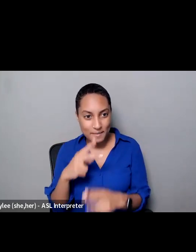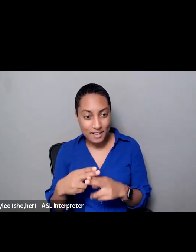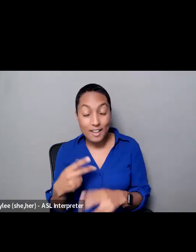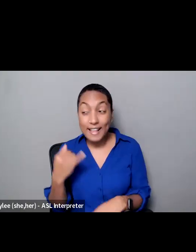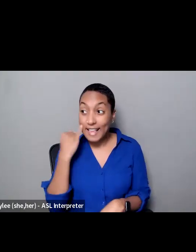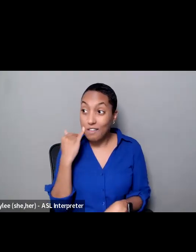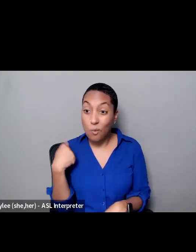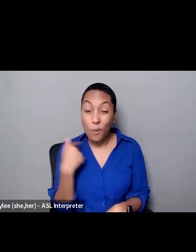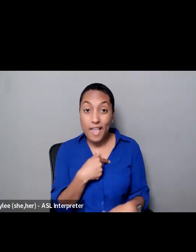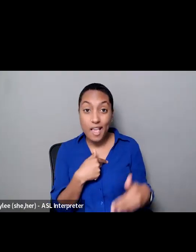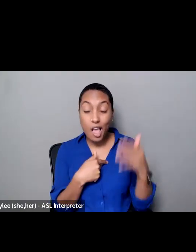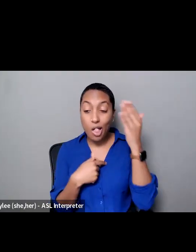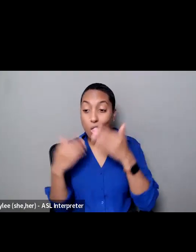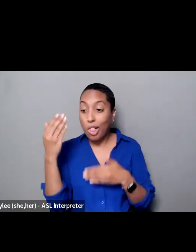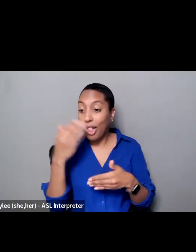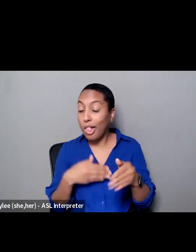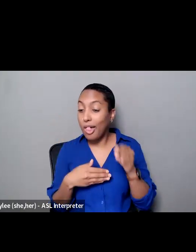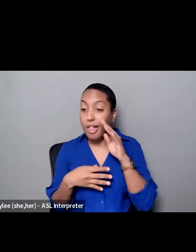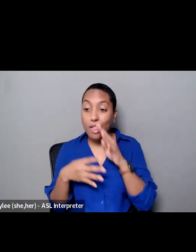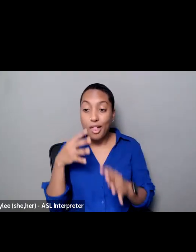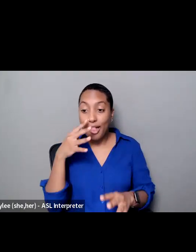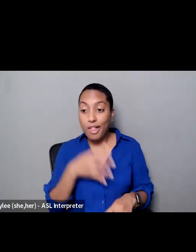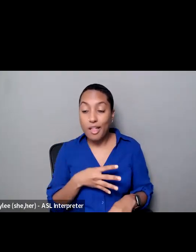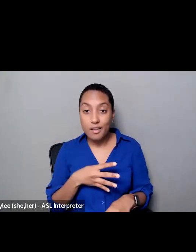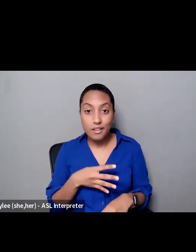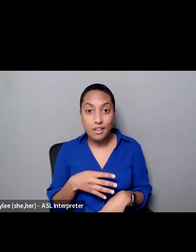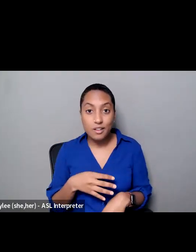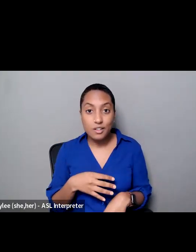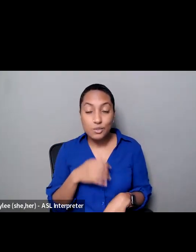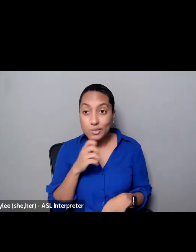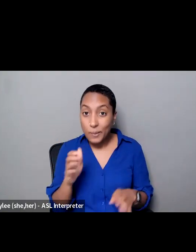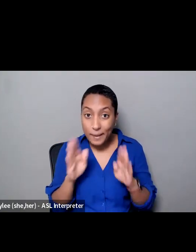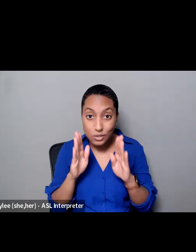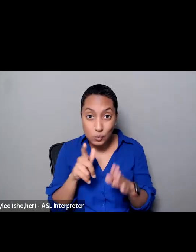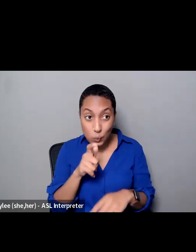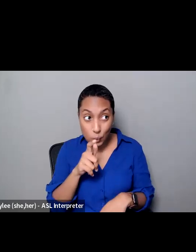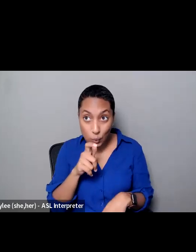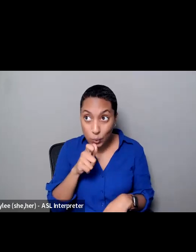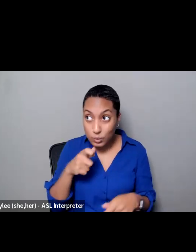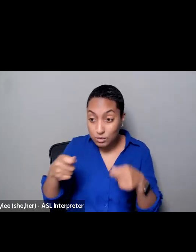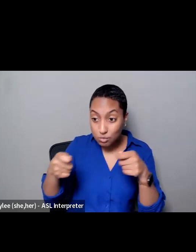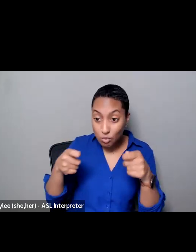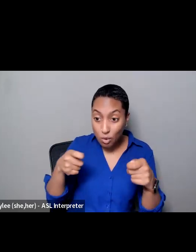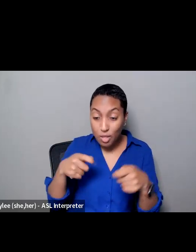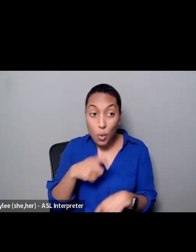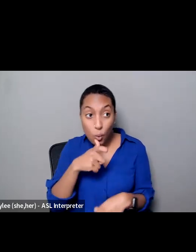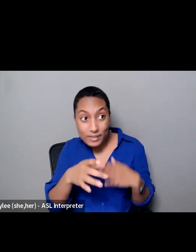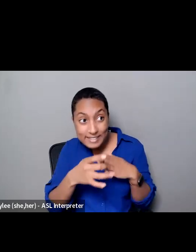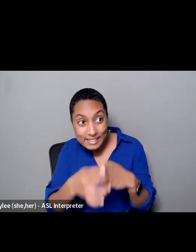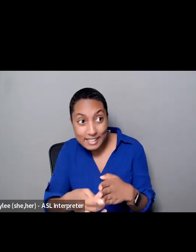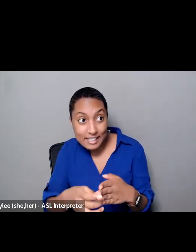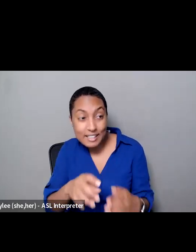who's in control of one's life and who the leaders of the IL movement are.